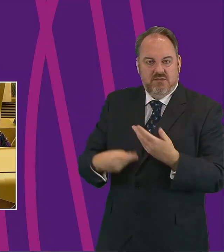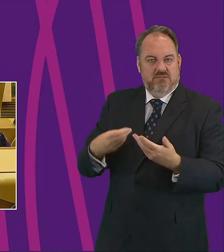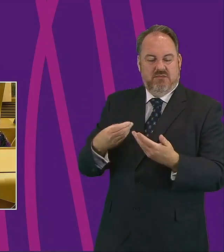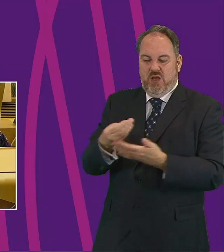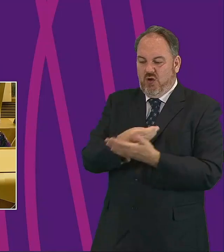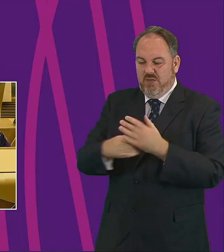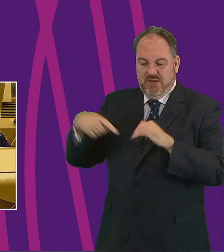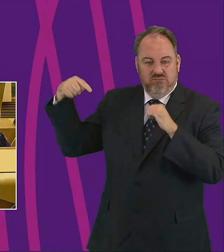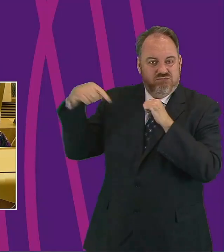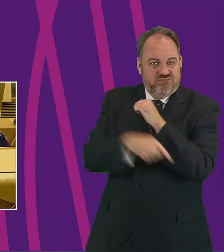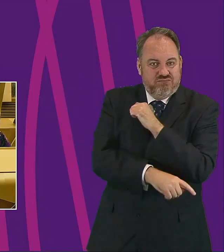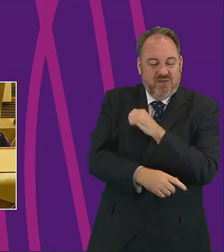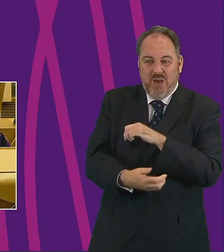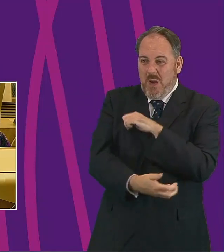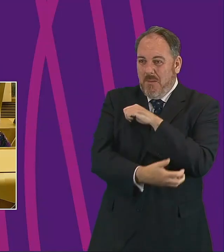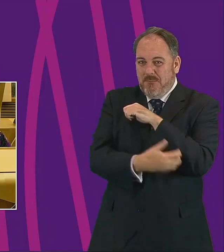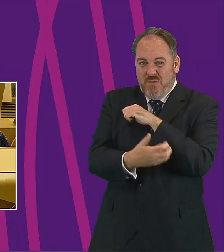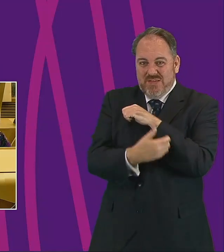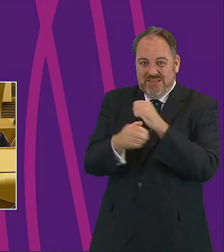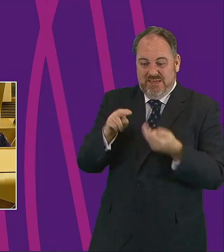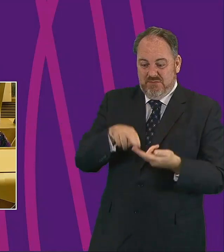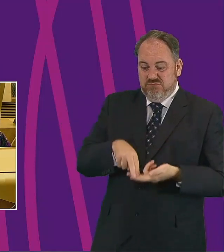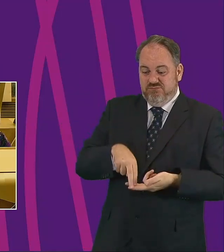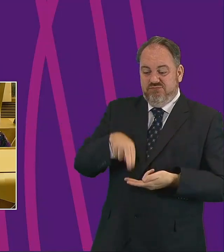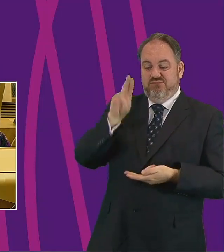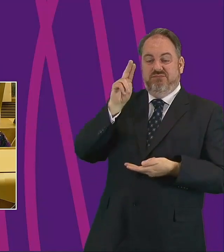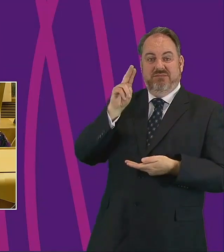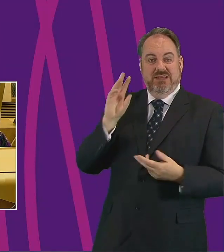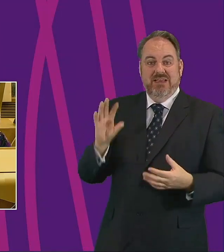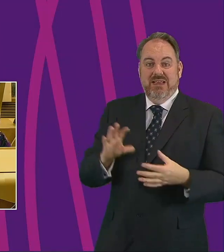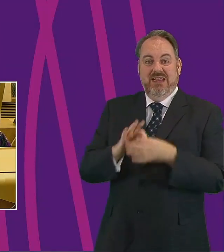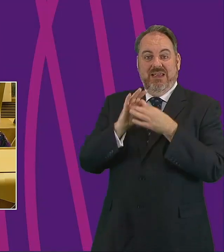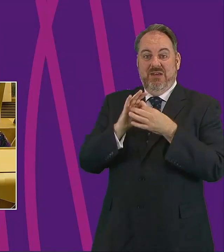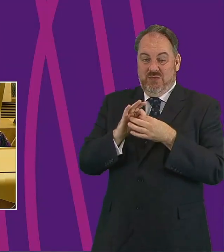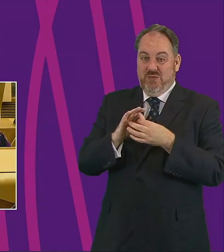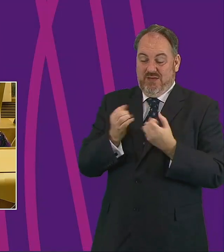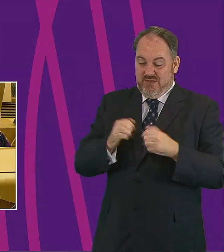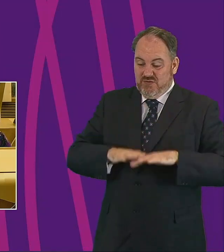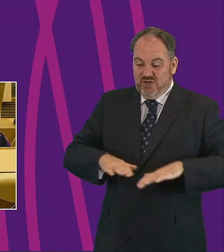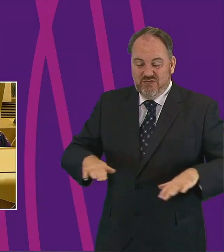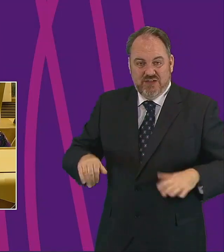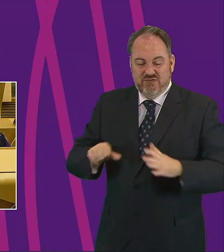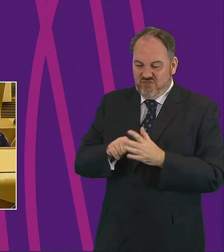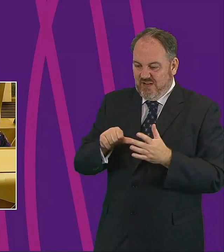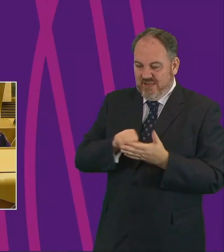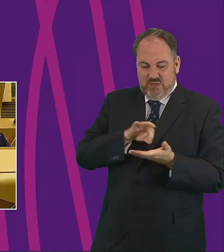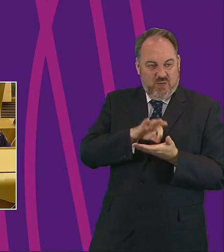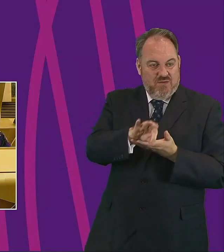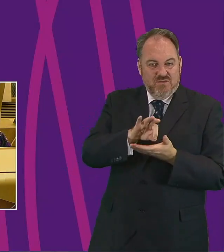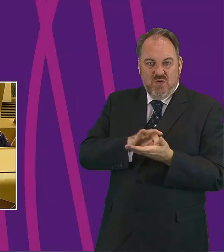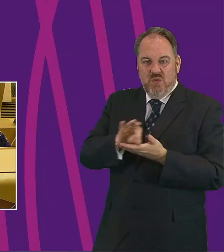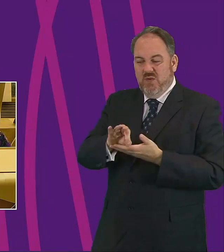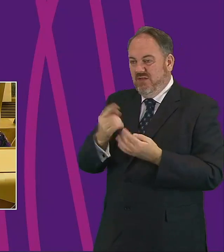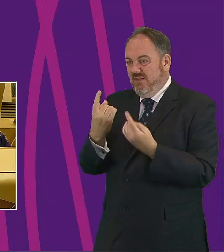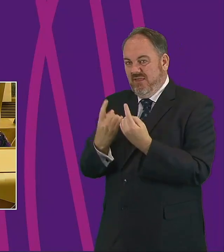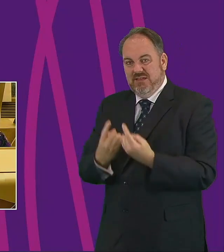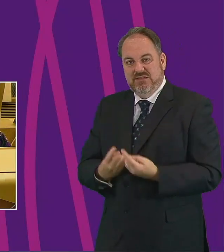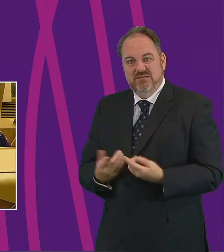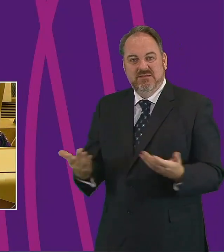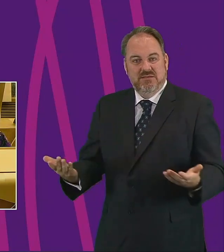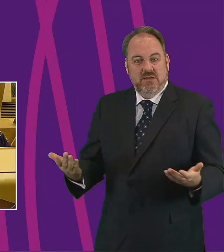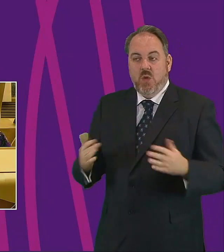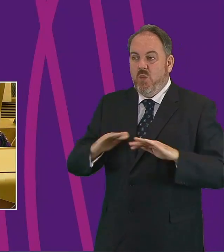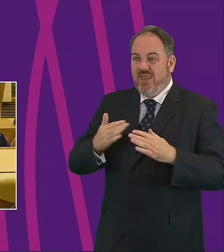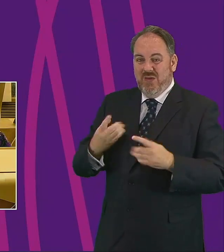with women's poverty being inextricably linked to child poverty." They go on to say, "Without this